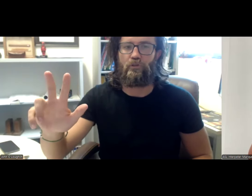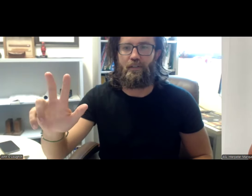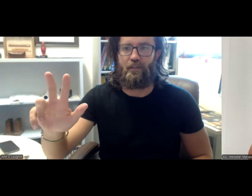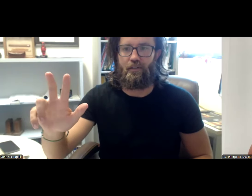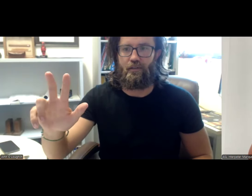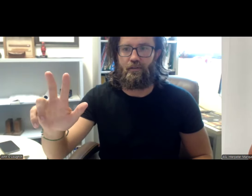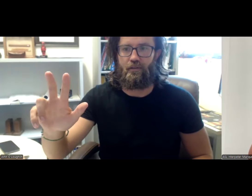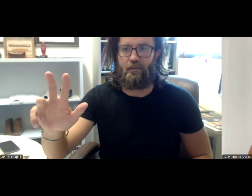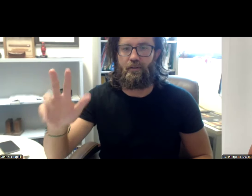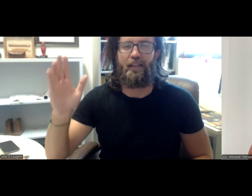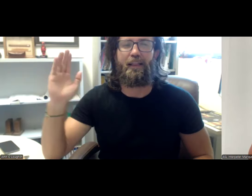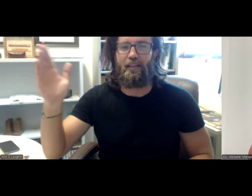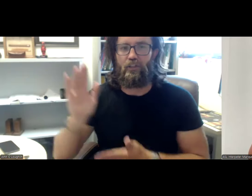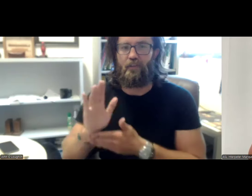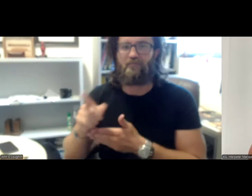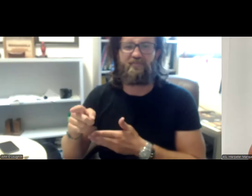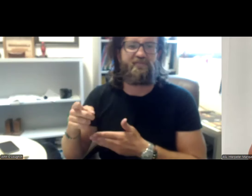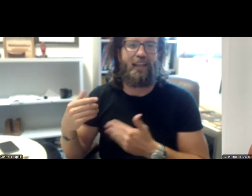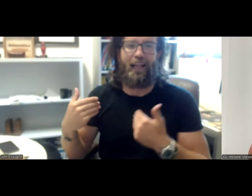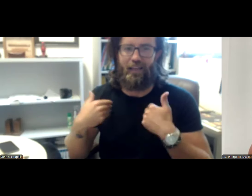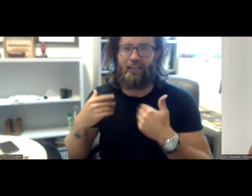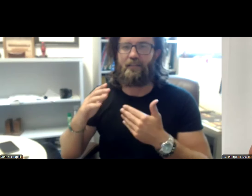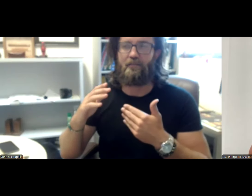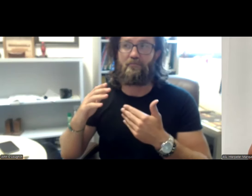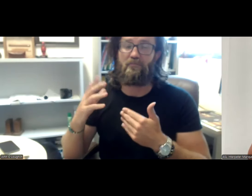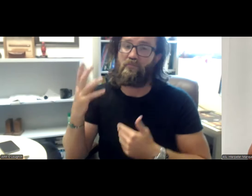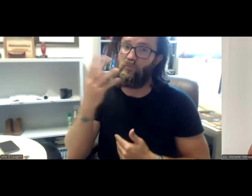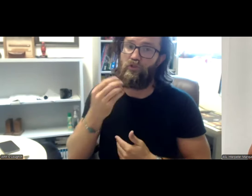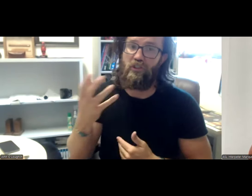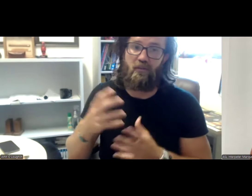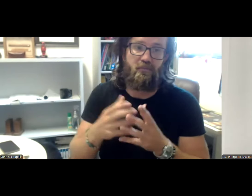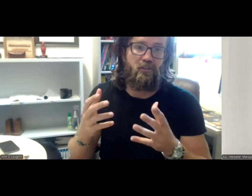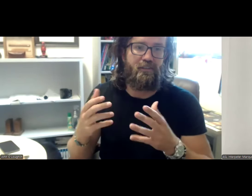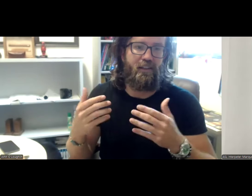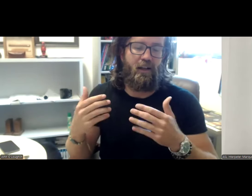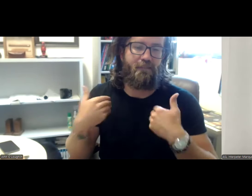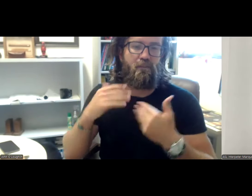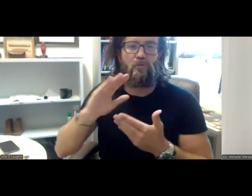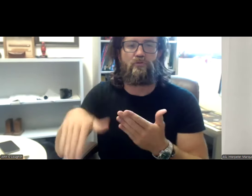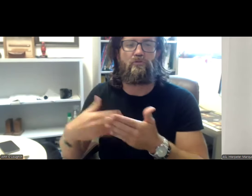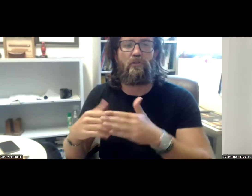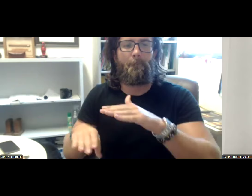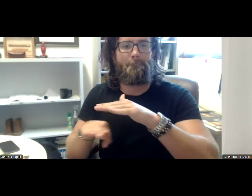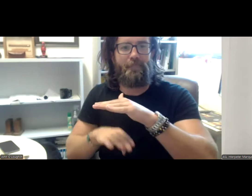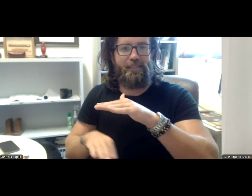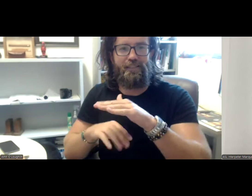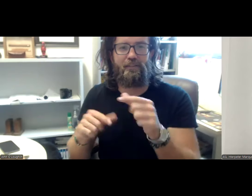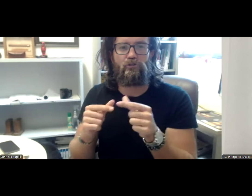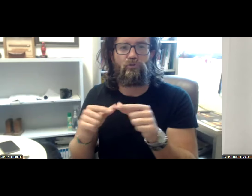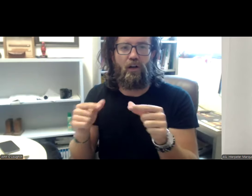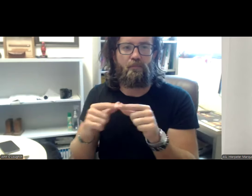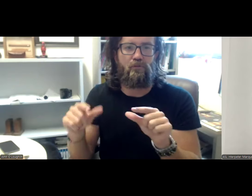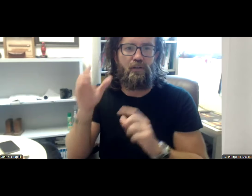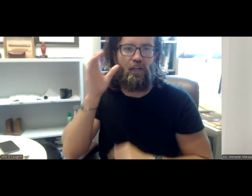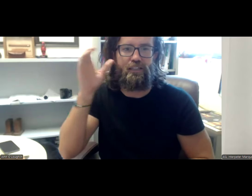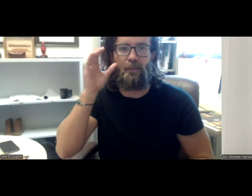at Unit 1.3. The lecture video for that. It does have pretty much the